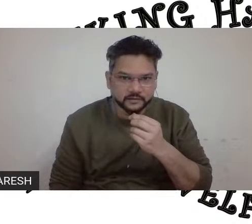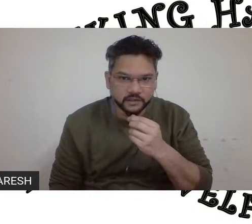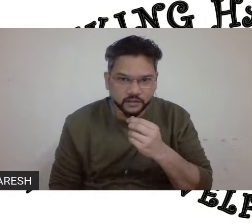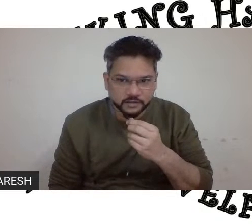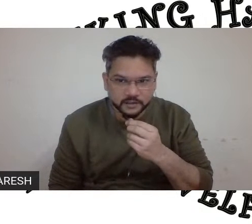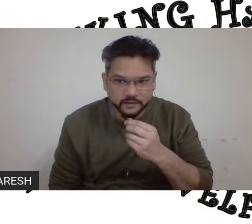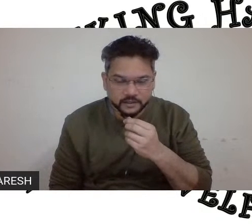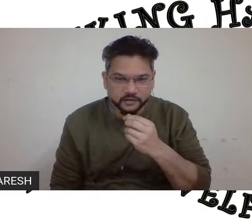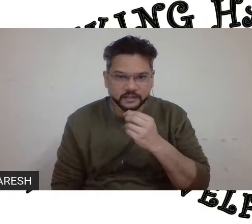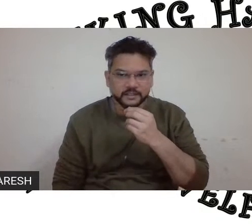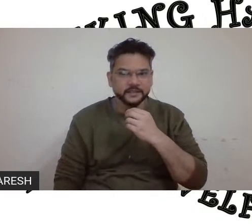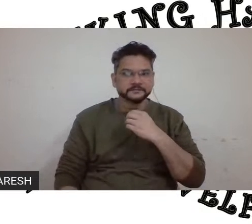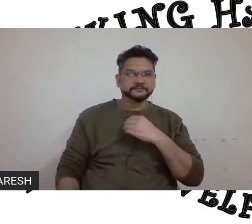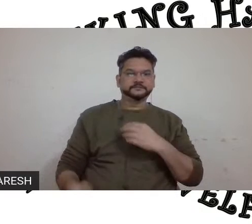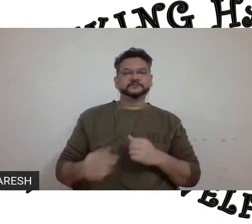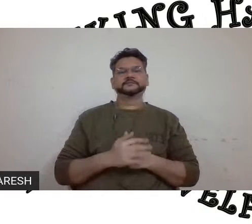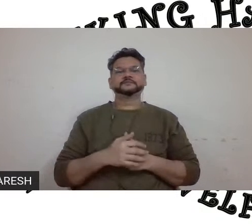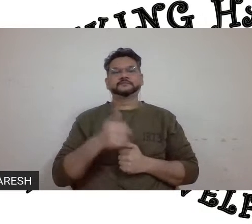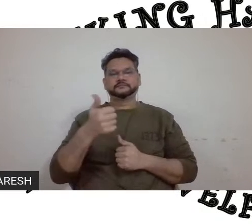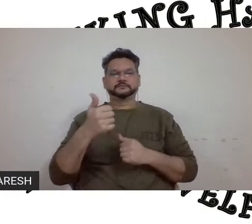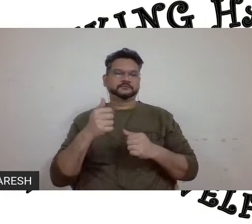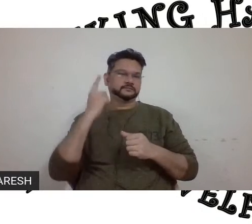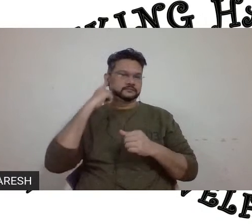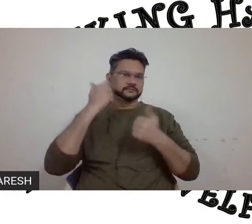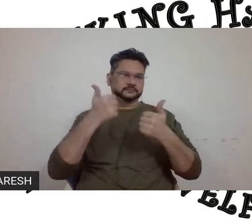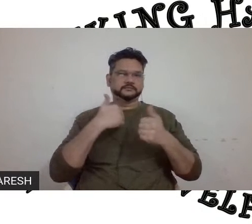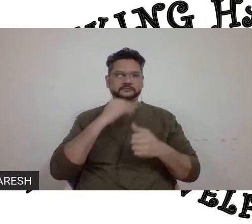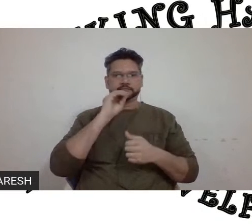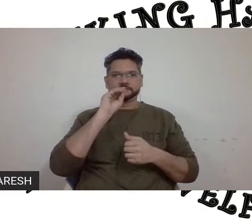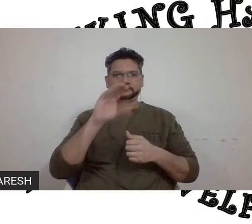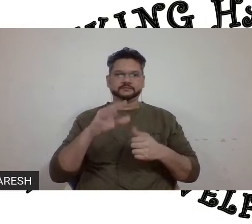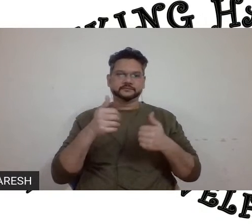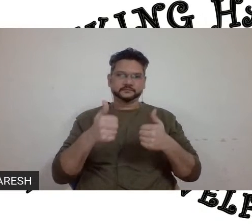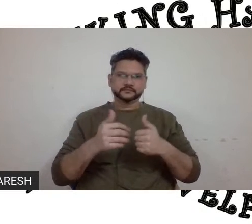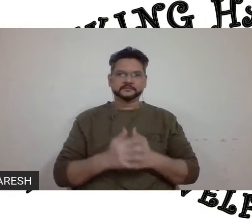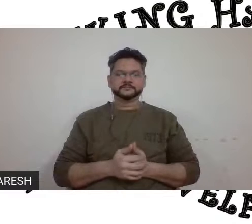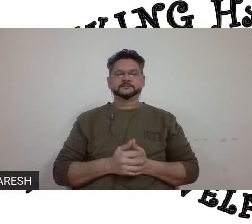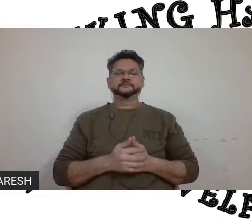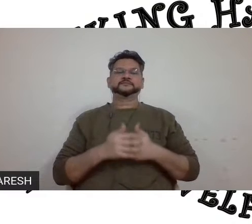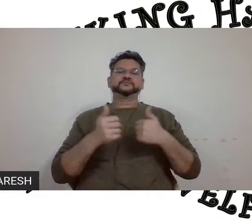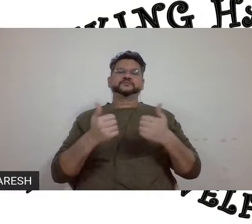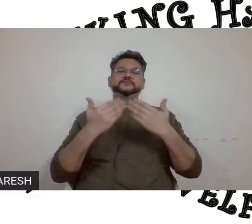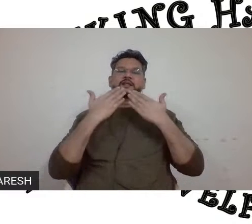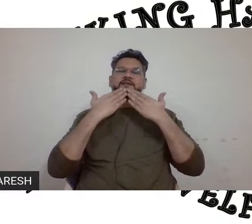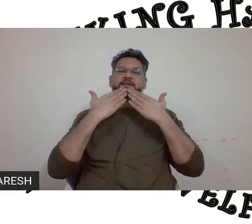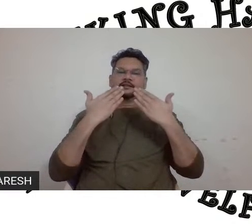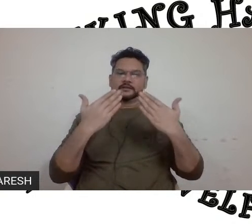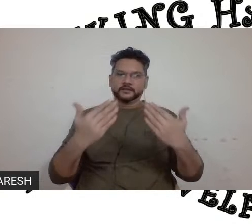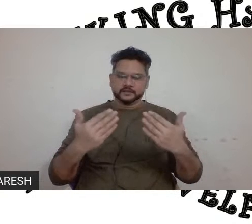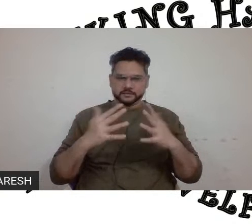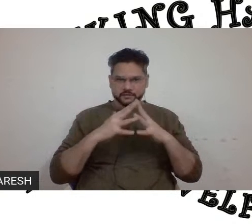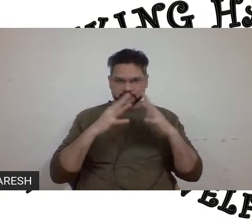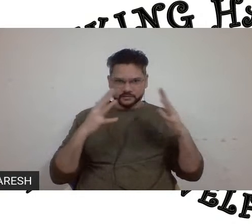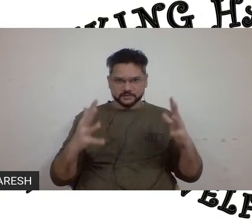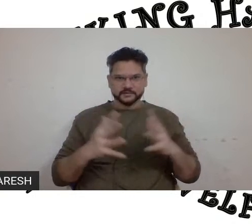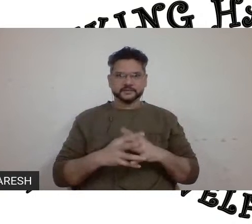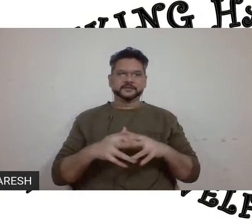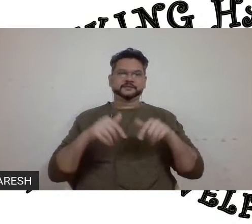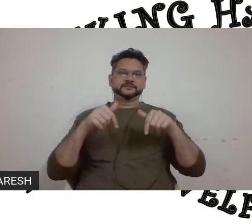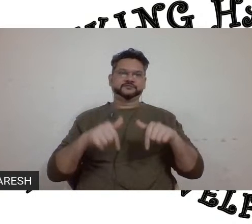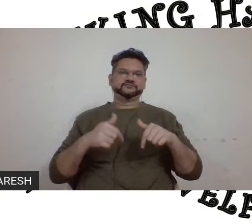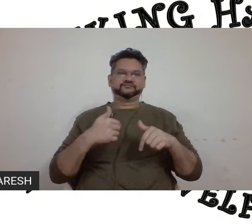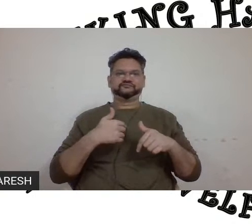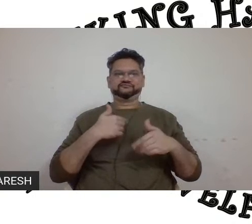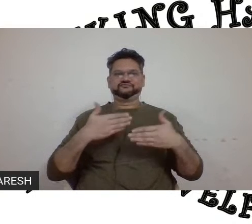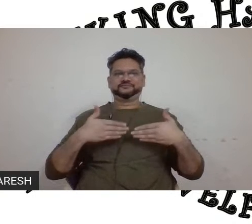Yes, sir, you're audible, loud and clear. Yeah. Thank you so much, and I really appreciate this